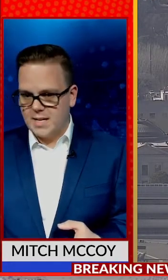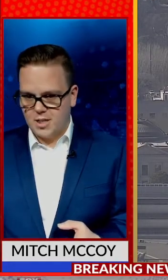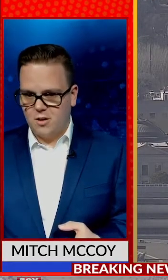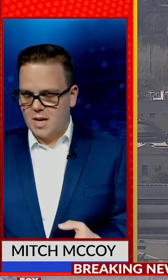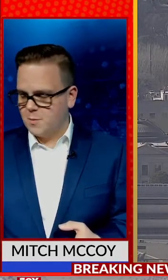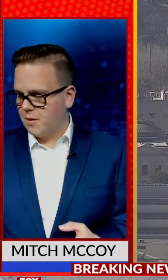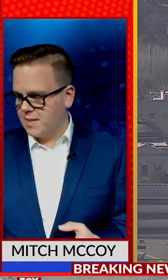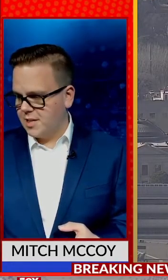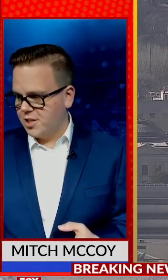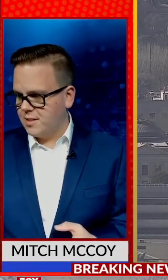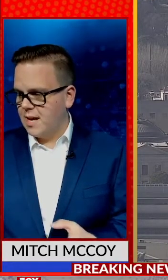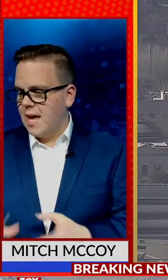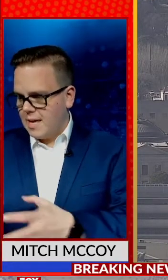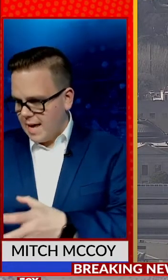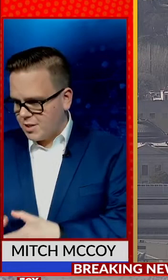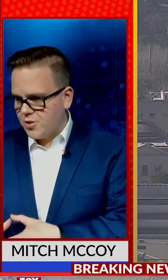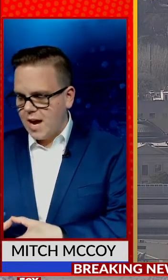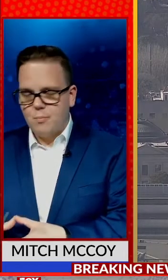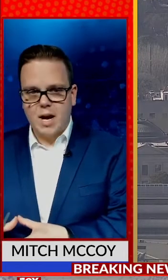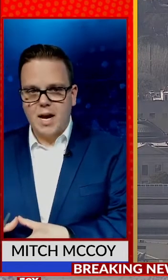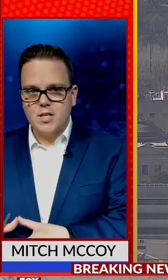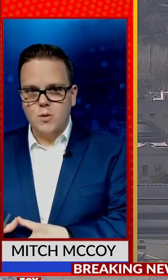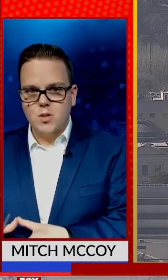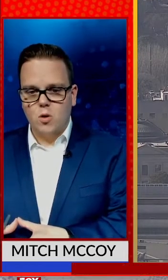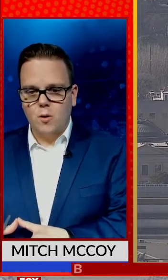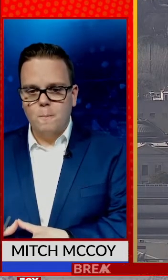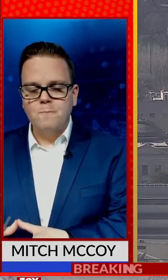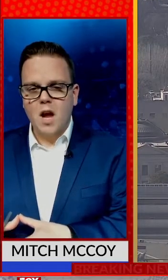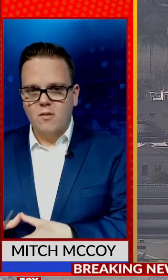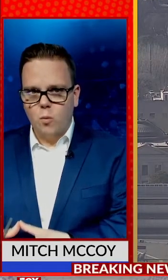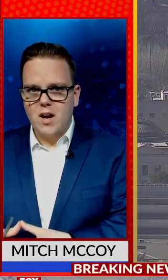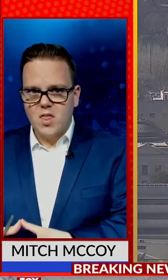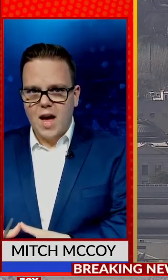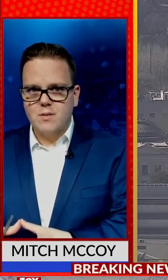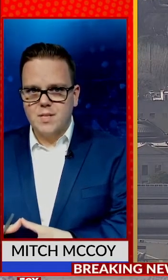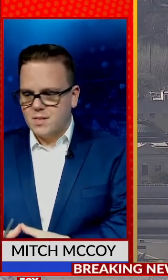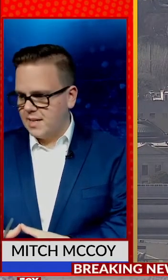40 additional hospitalizations yesterday, bringing us to a total of